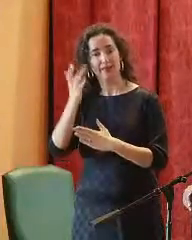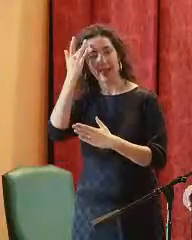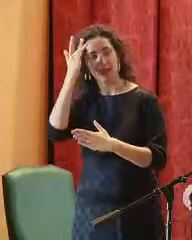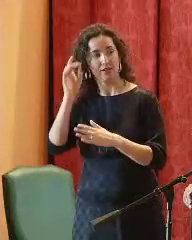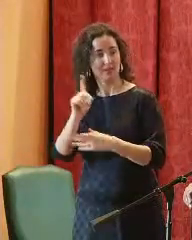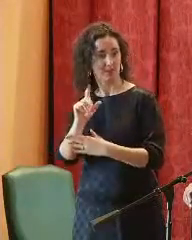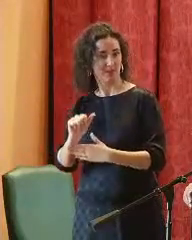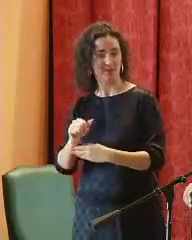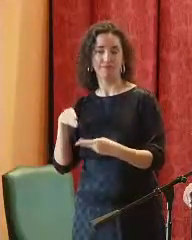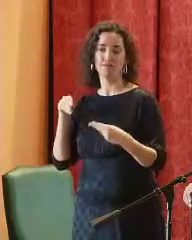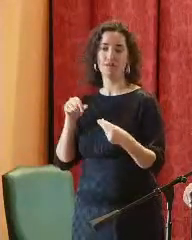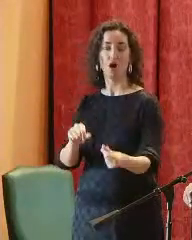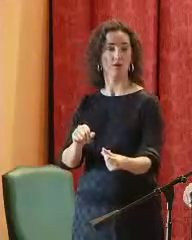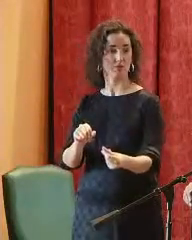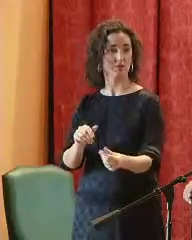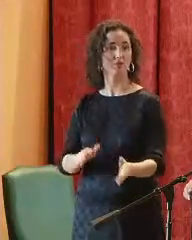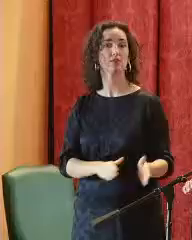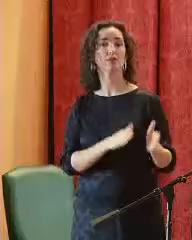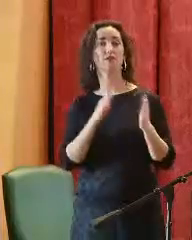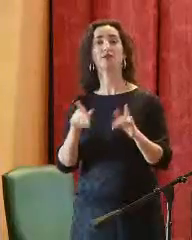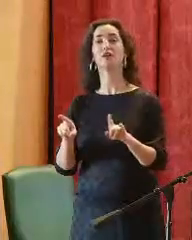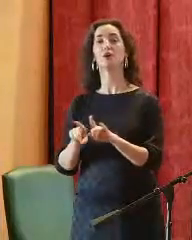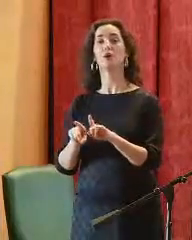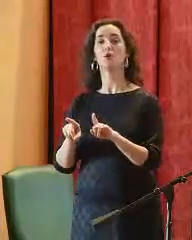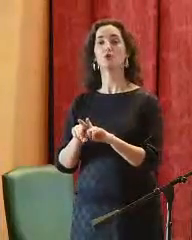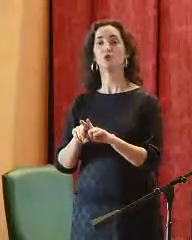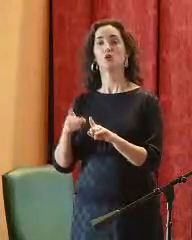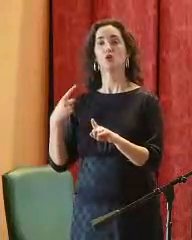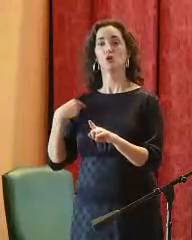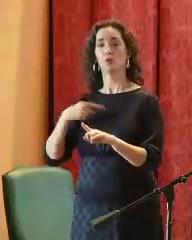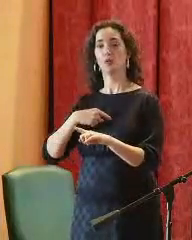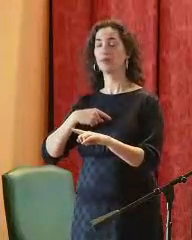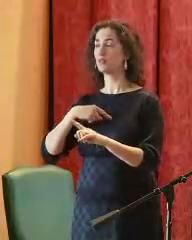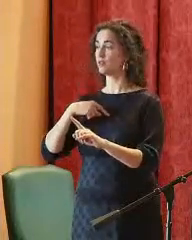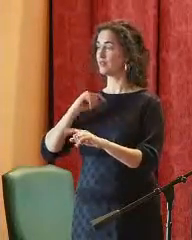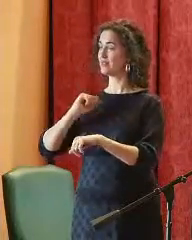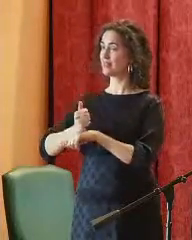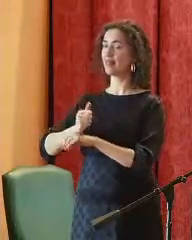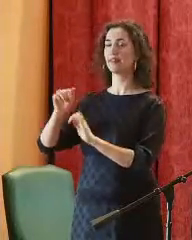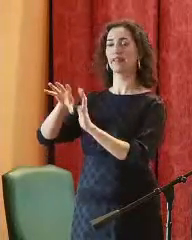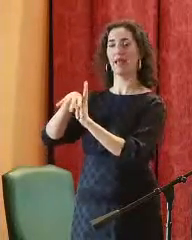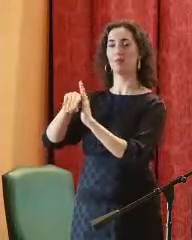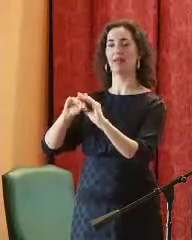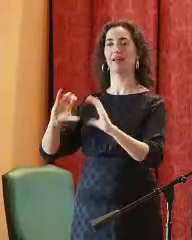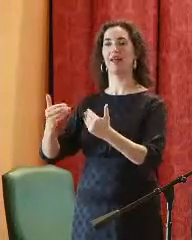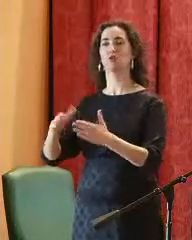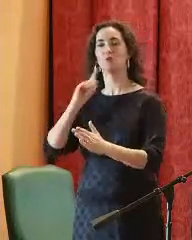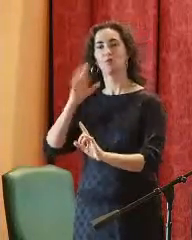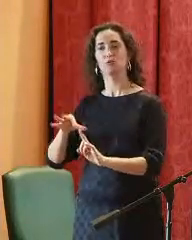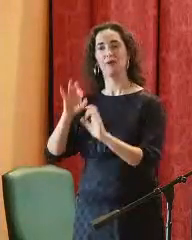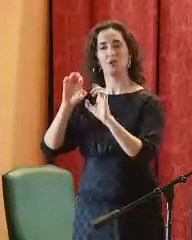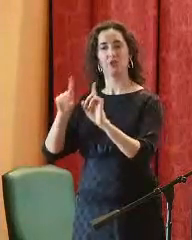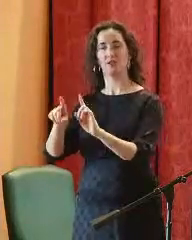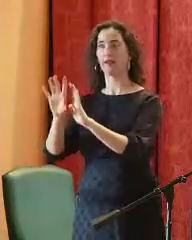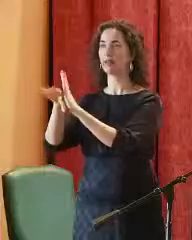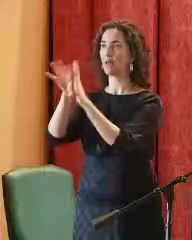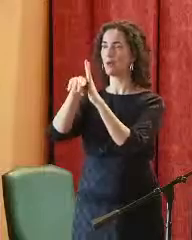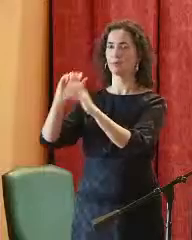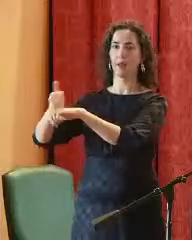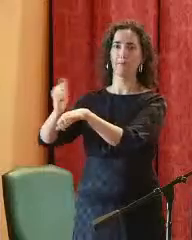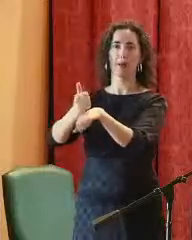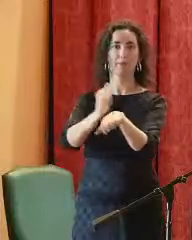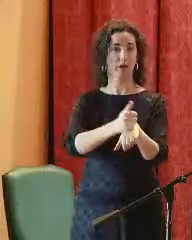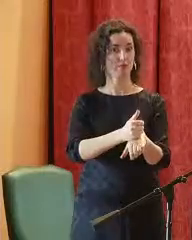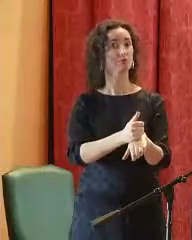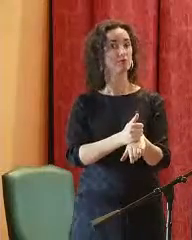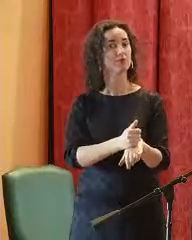And we are putting cameras in special education classrooms. Just a few of